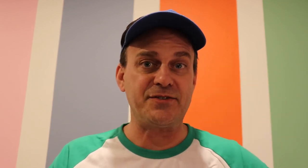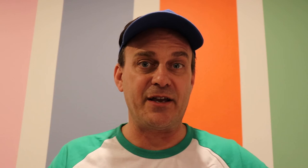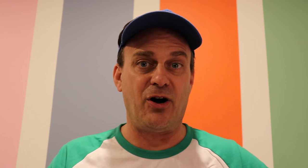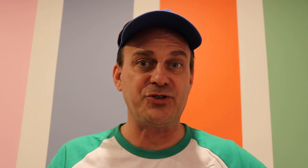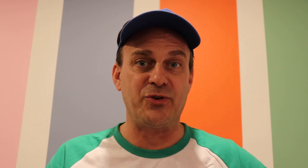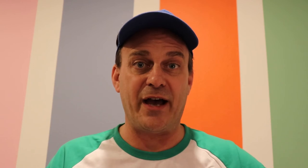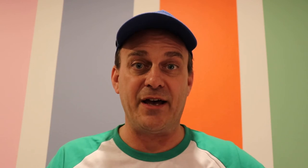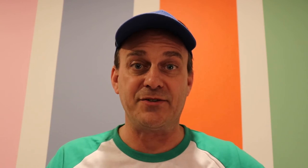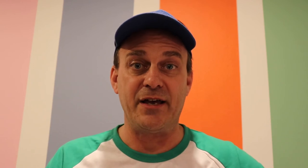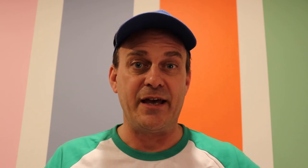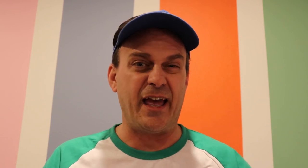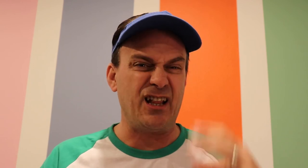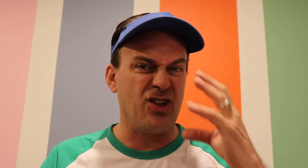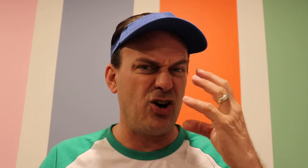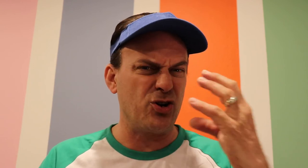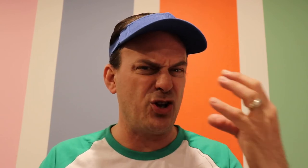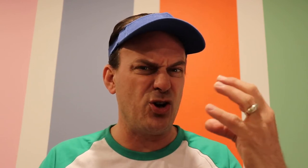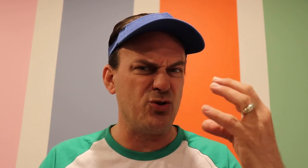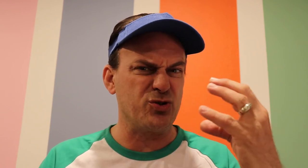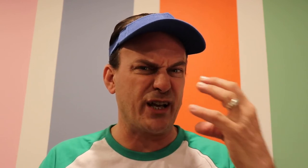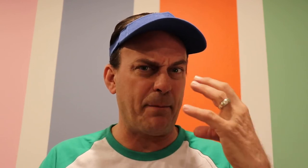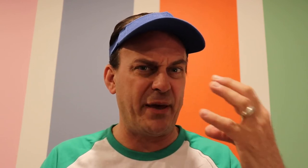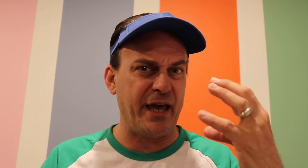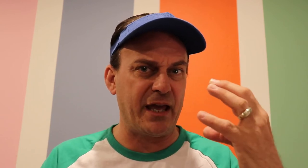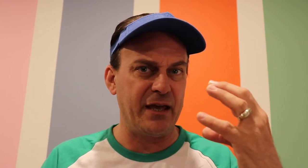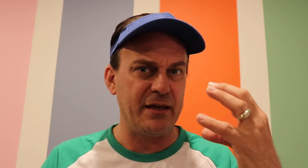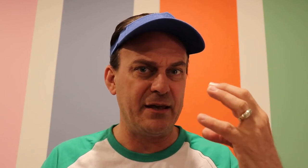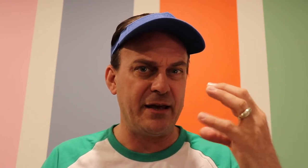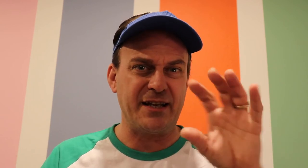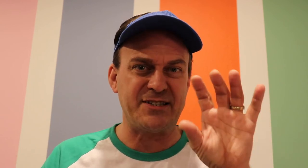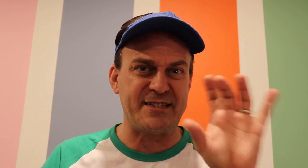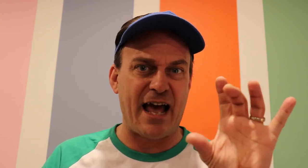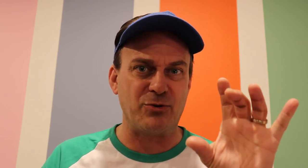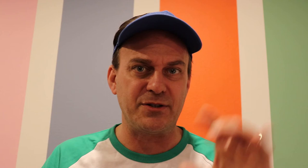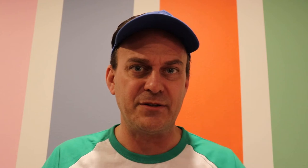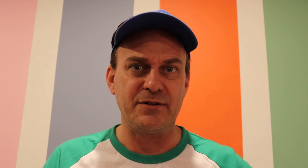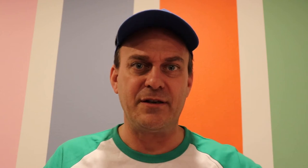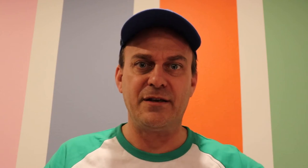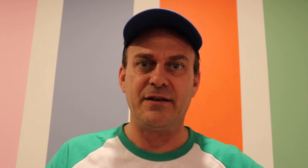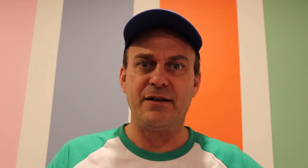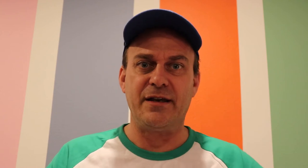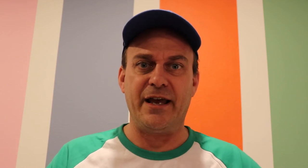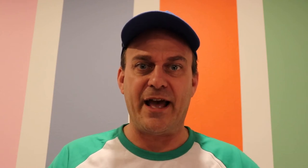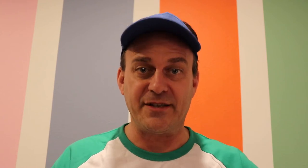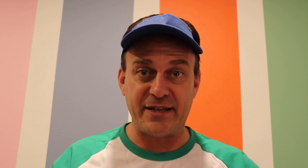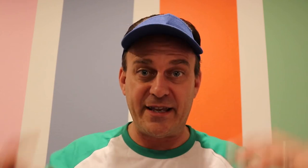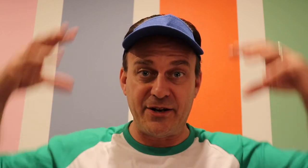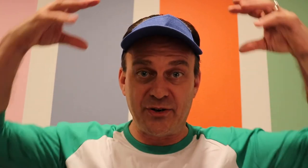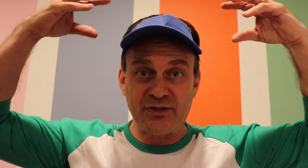thing also has a long nose like a pig and a snout. It has ears